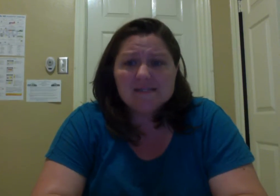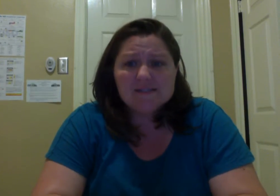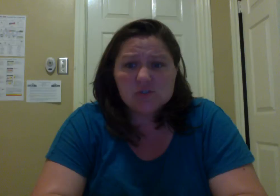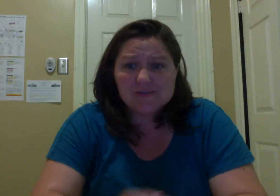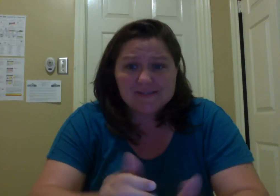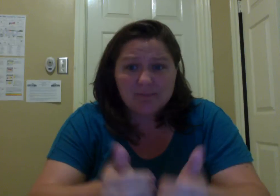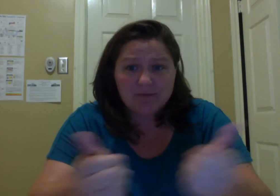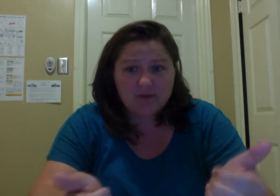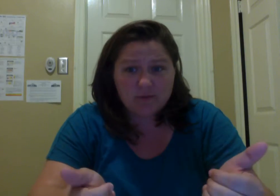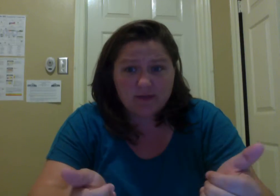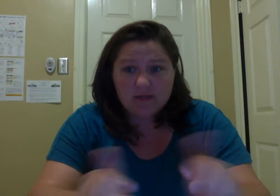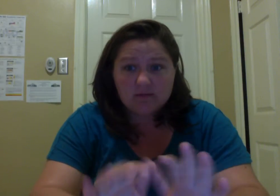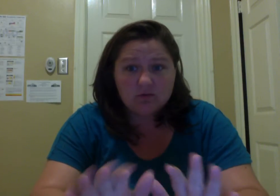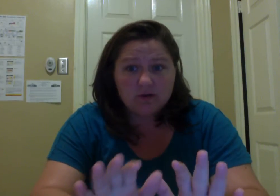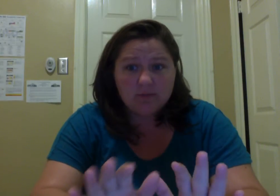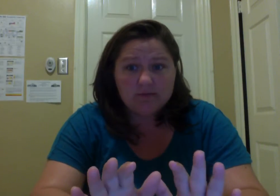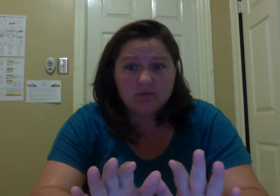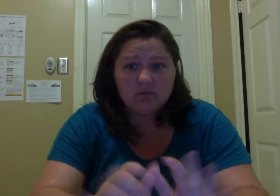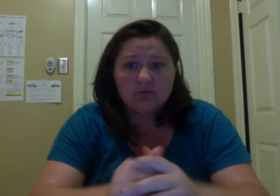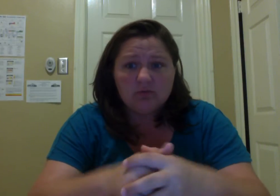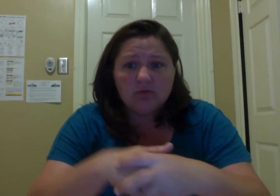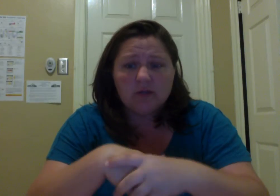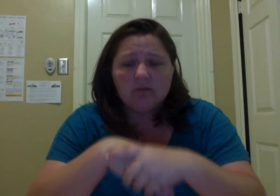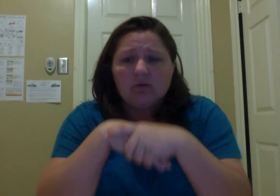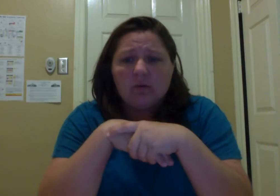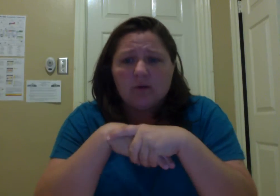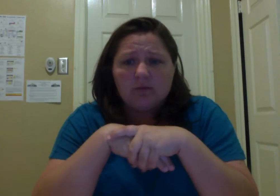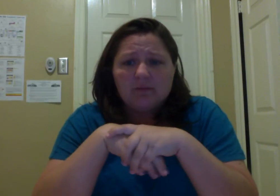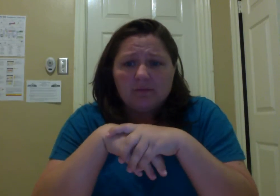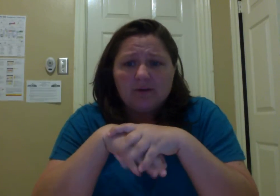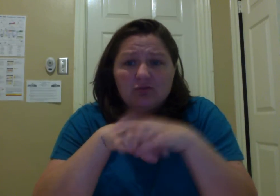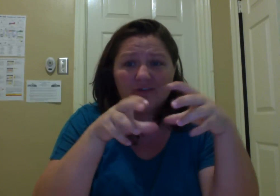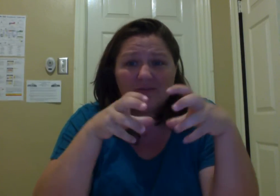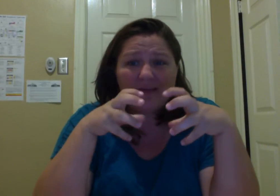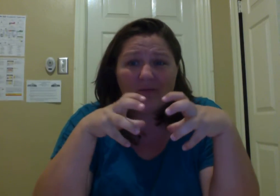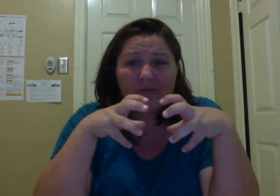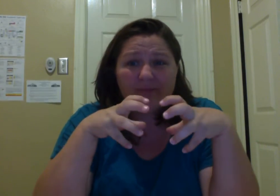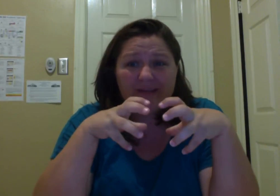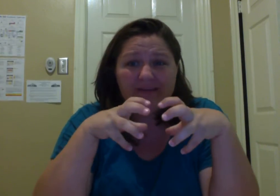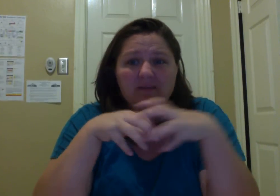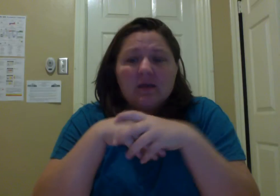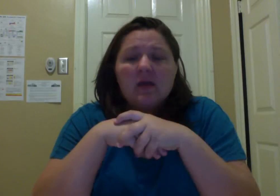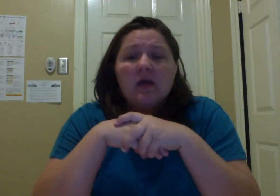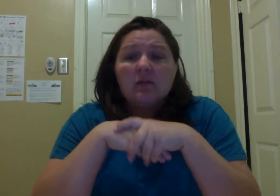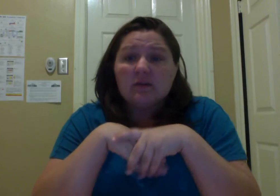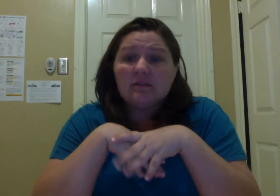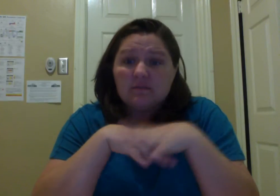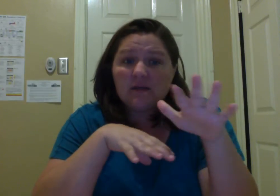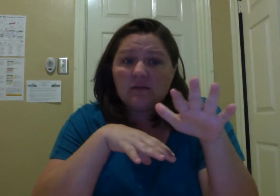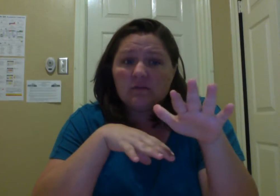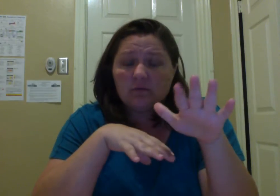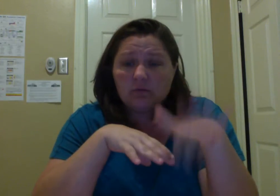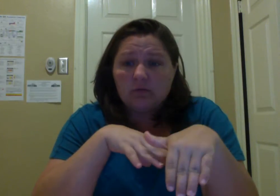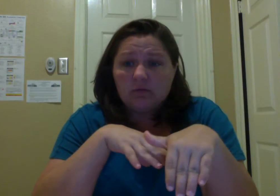do a separate video with that. It's incredibly difficult to do, and so I want to do a separate video just for that one piece. The rest of it, through